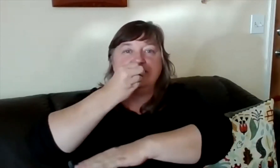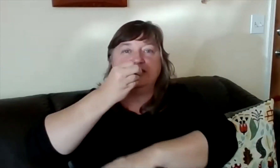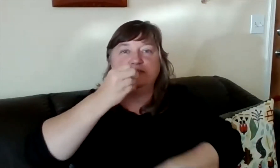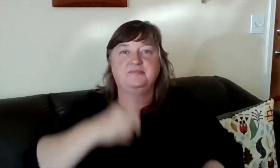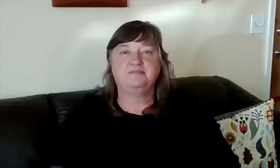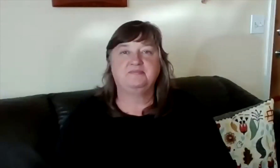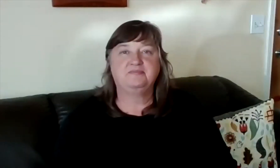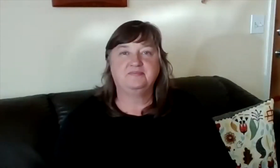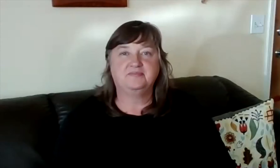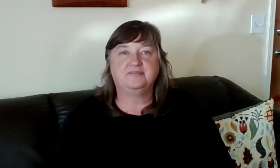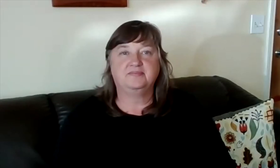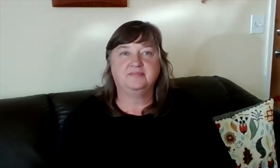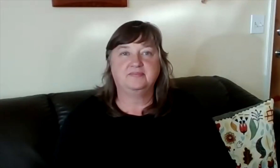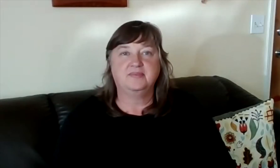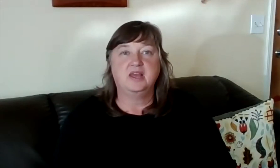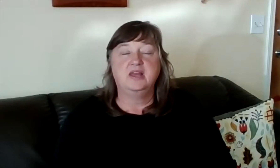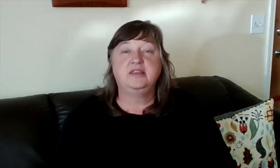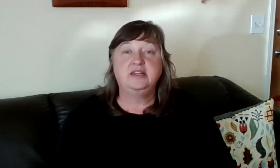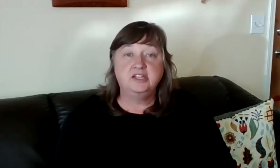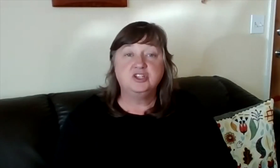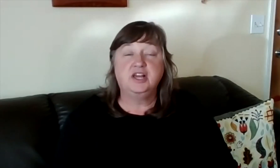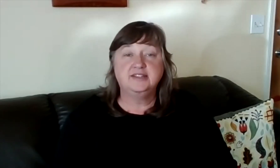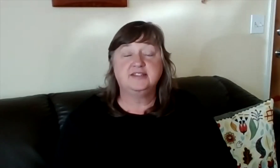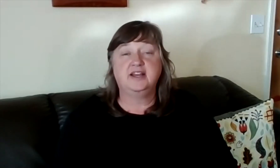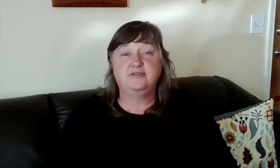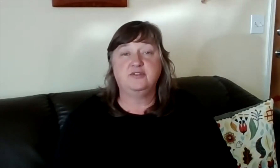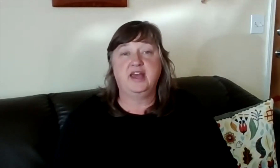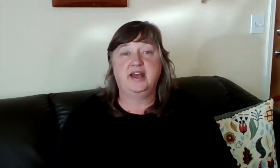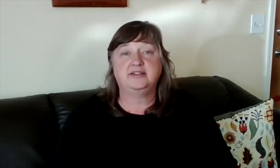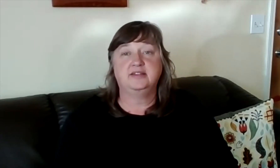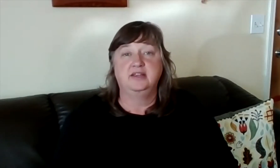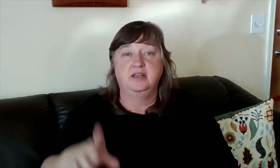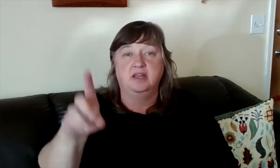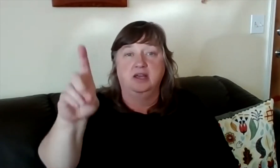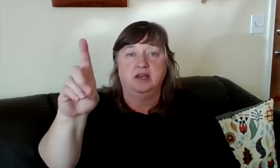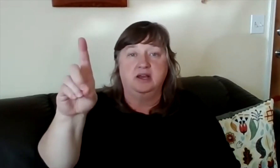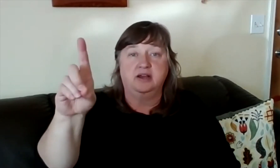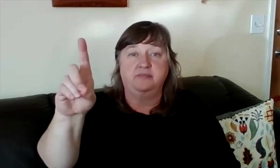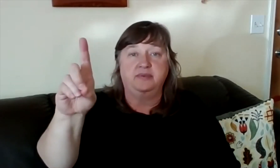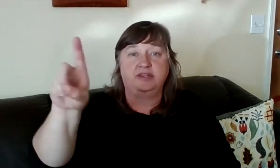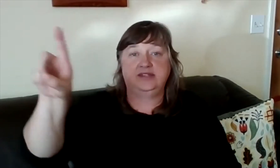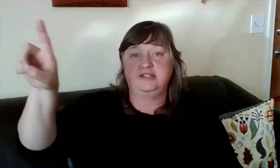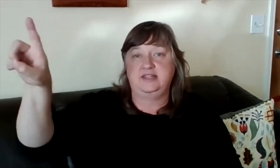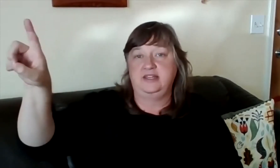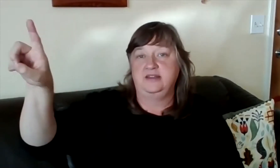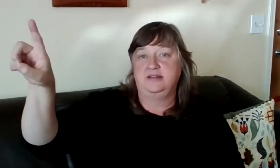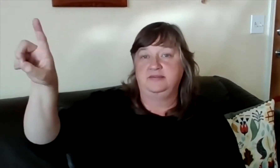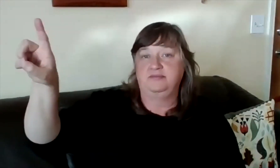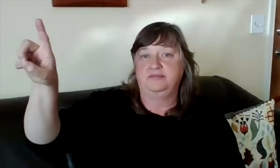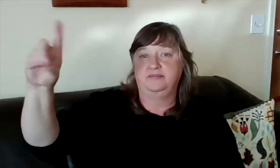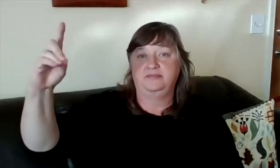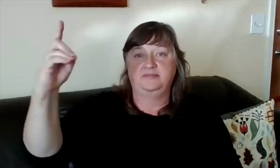Dinner. The initialized sign for that is a D.